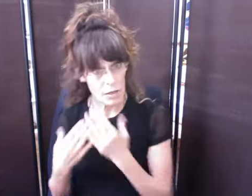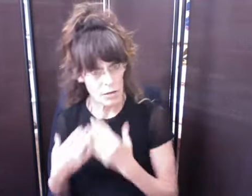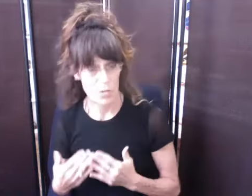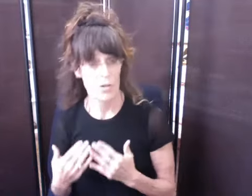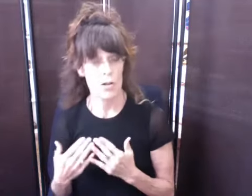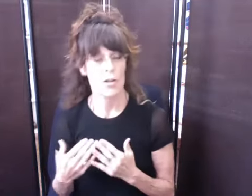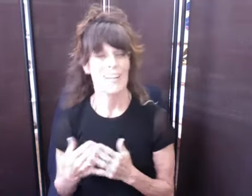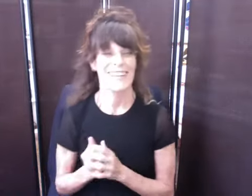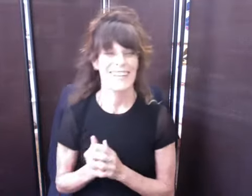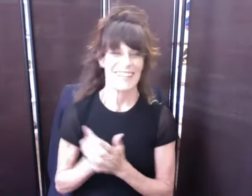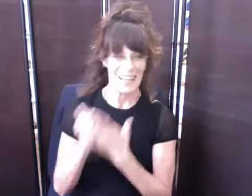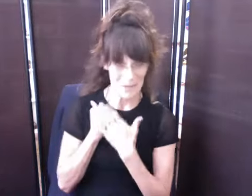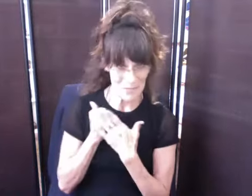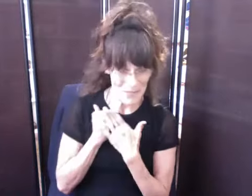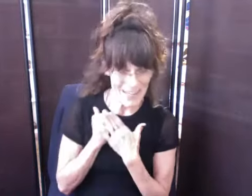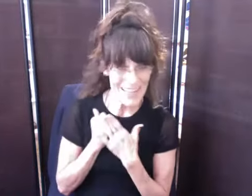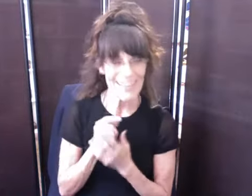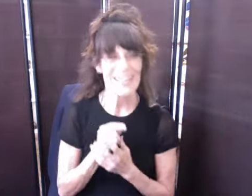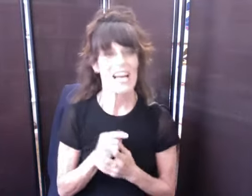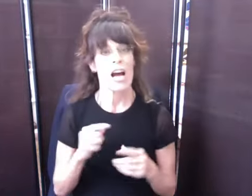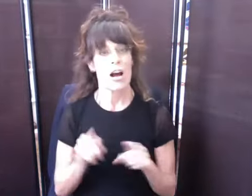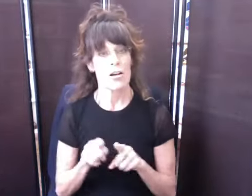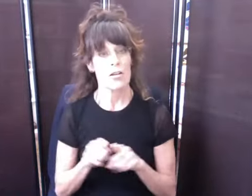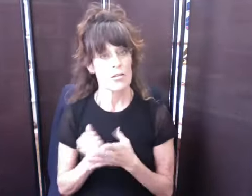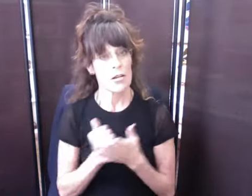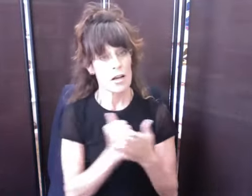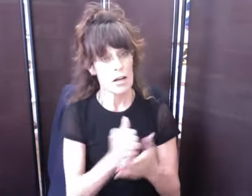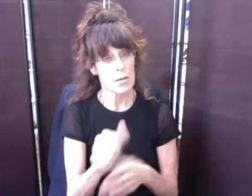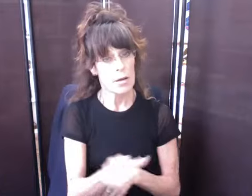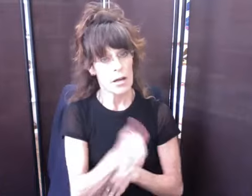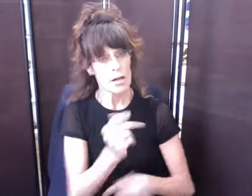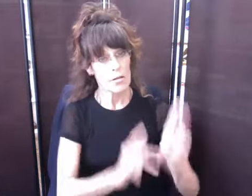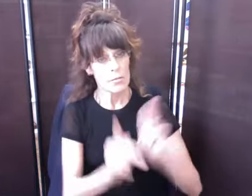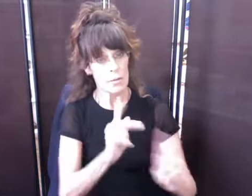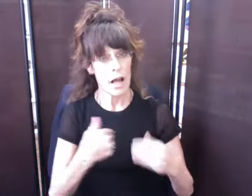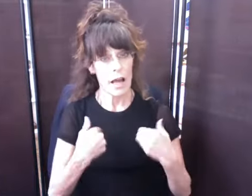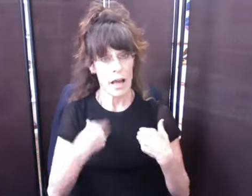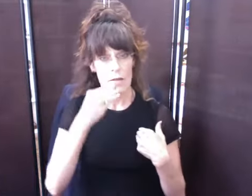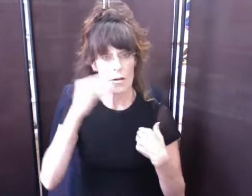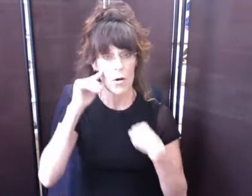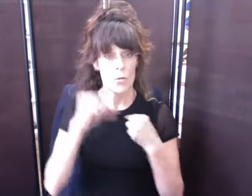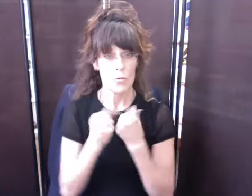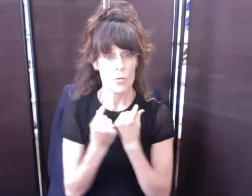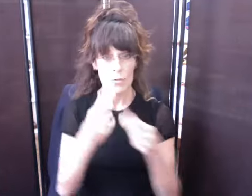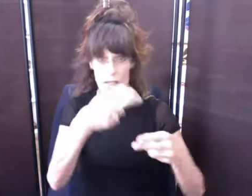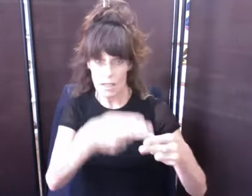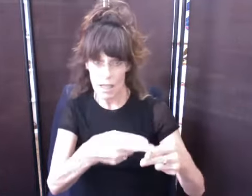which is cool. I sponsor people. I have a home group. The name of my home group is the Treasure Map Meeting of Alcoholics